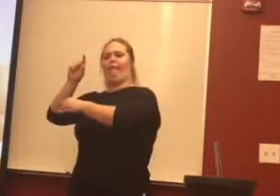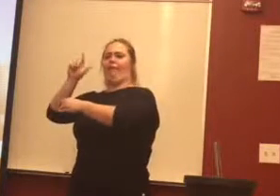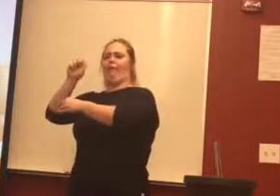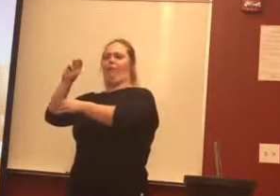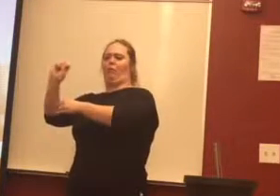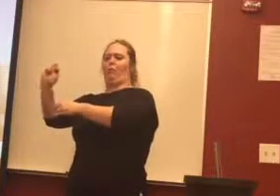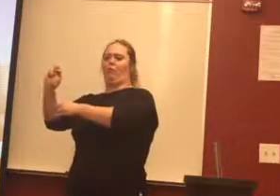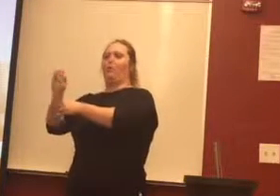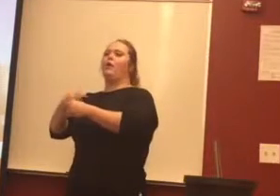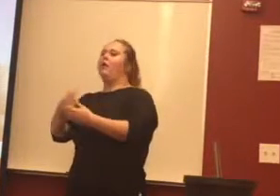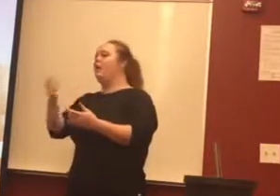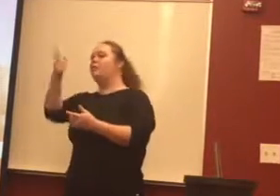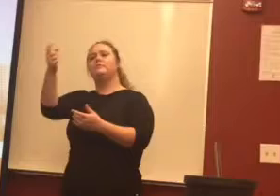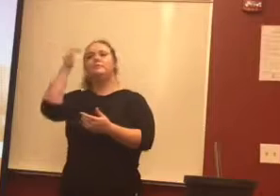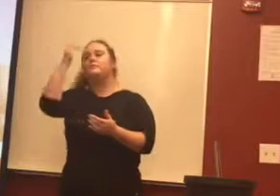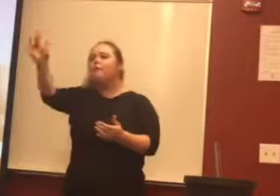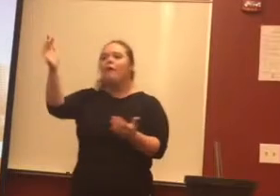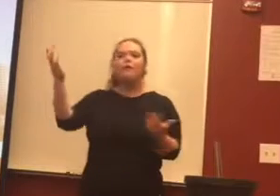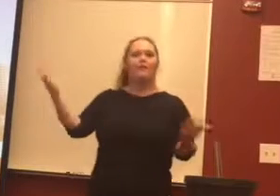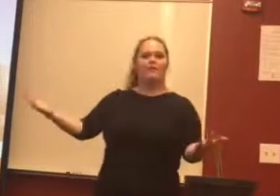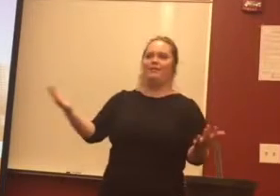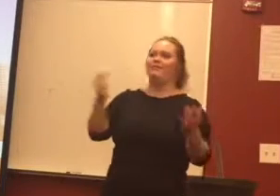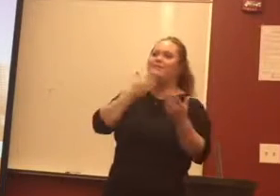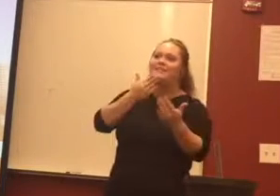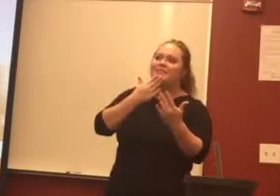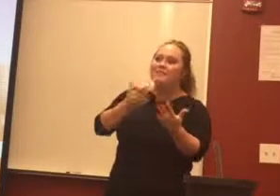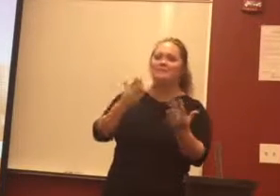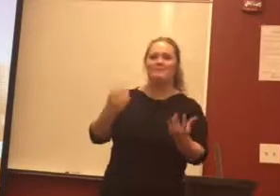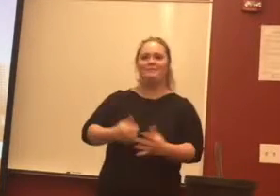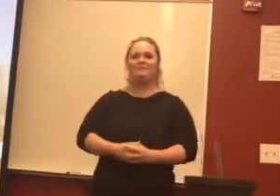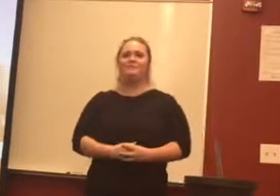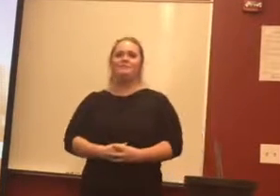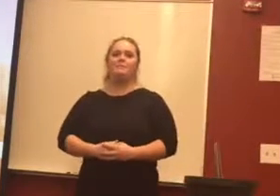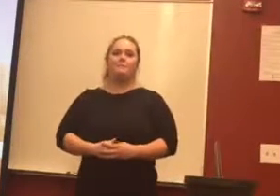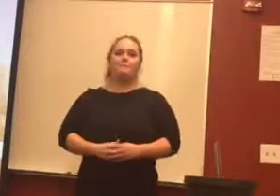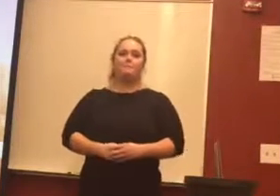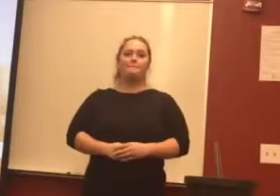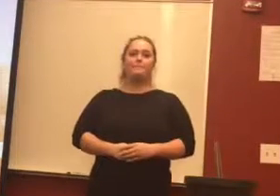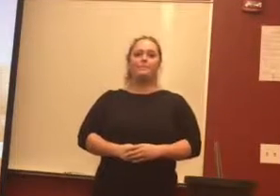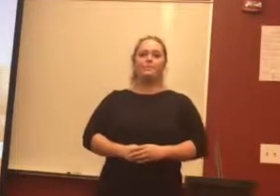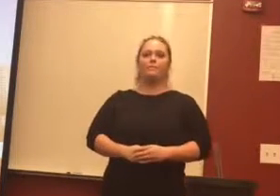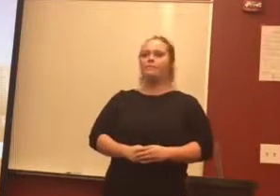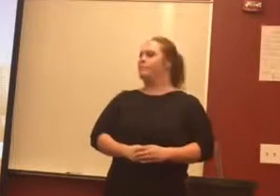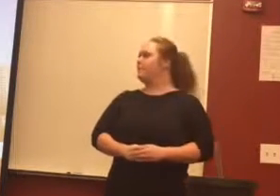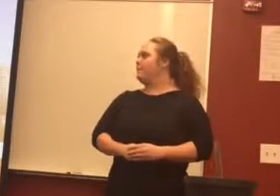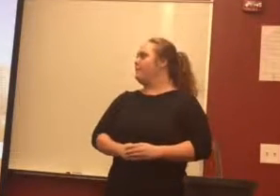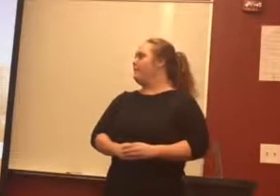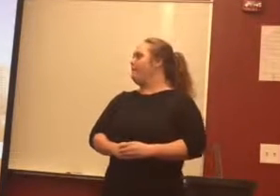smart. Okay. So, where do you need me to go back to?